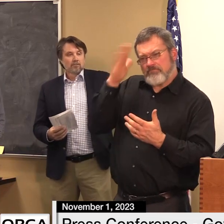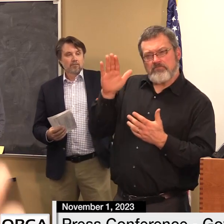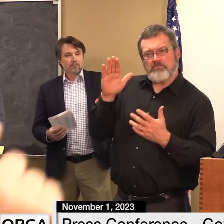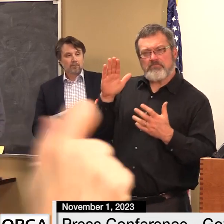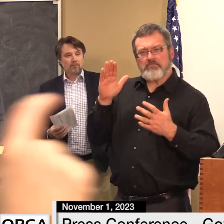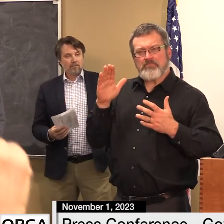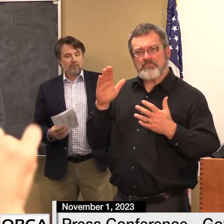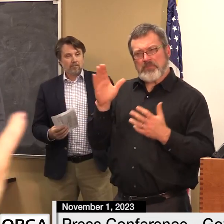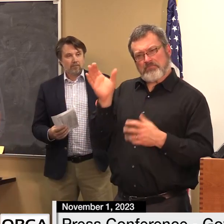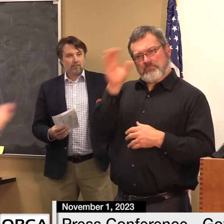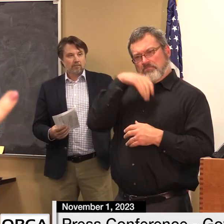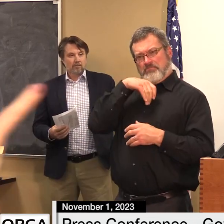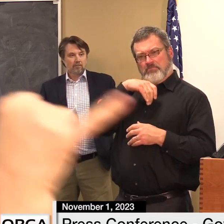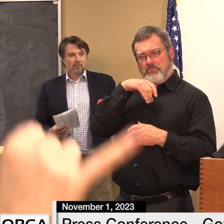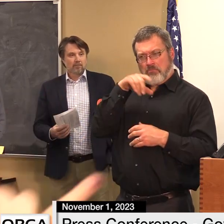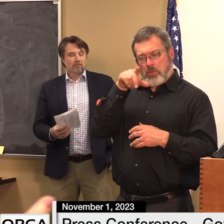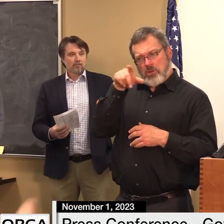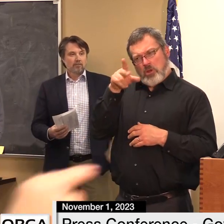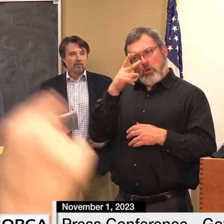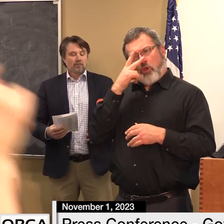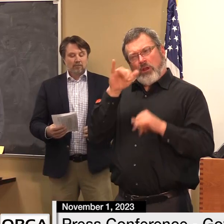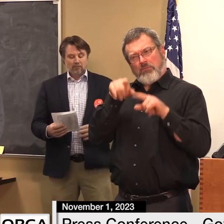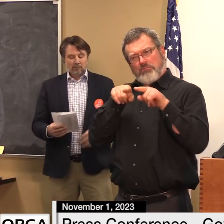entirely to one another,